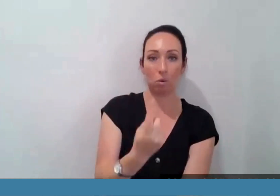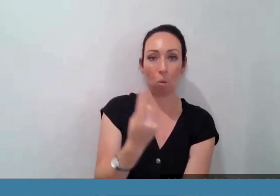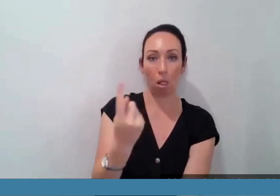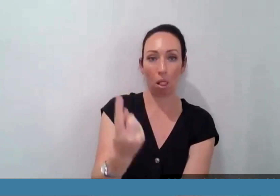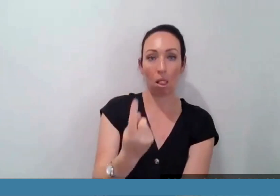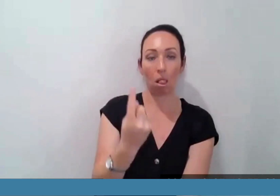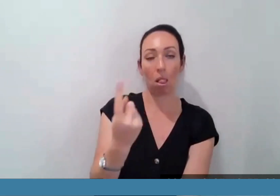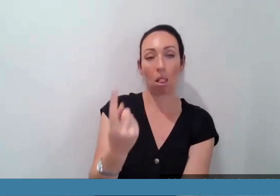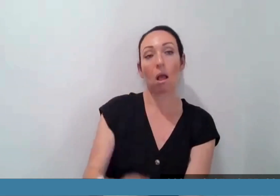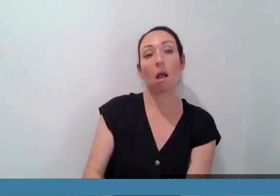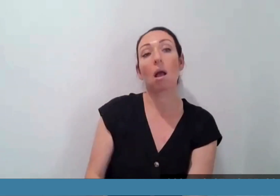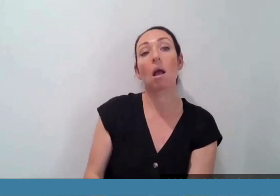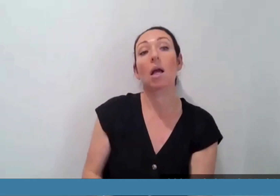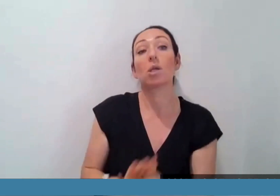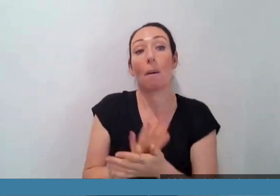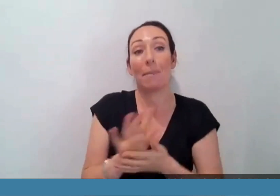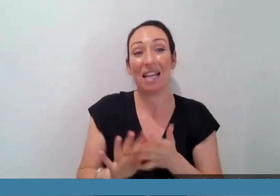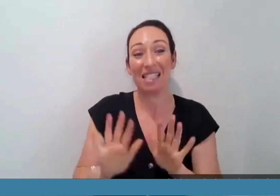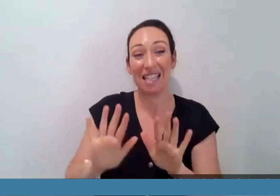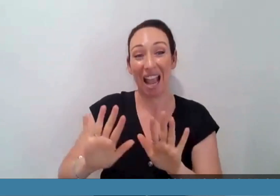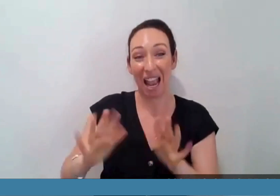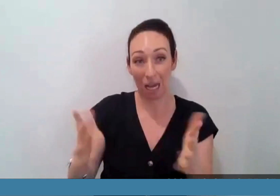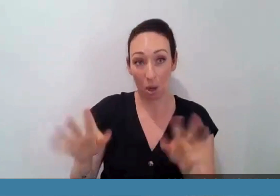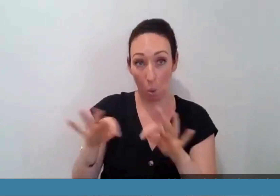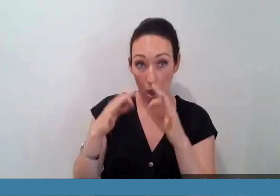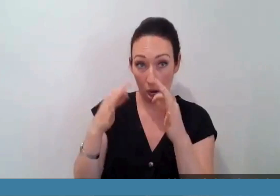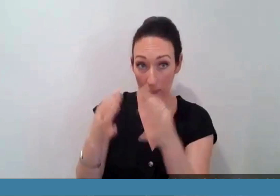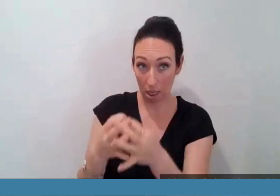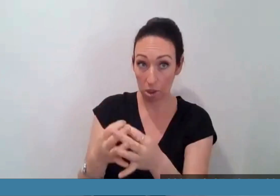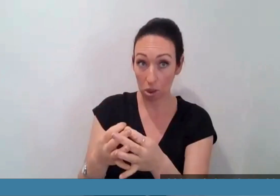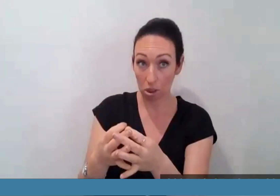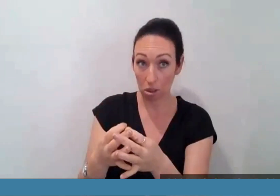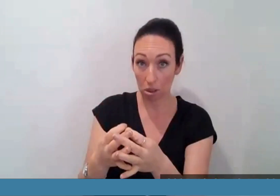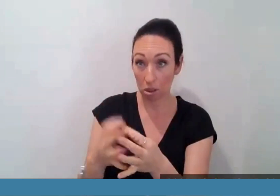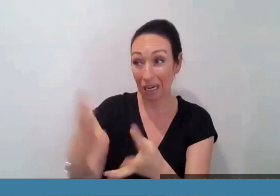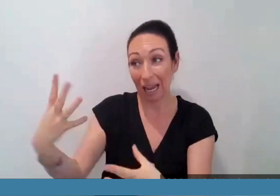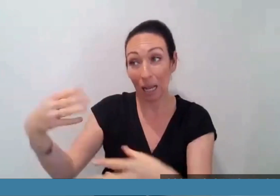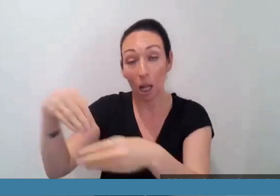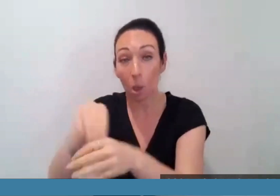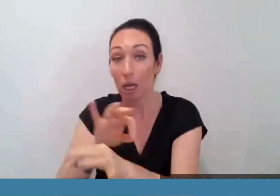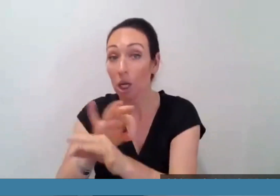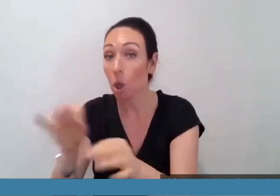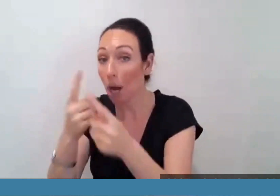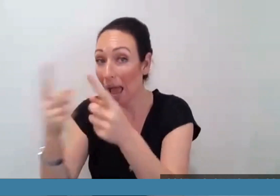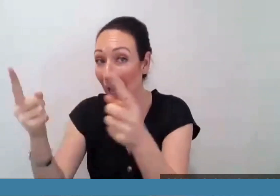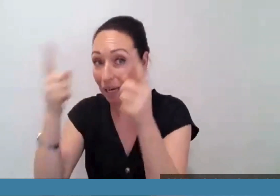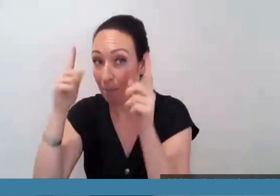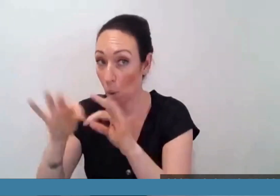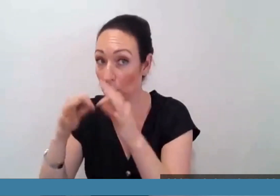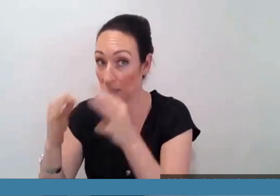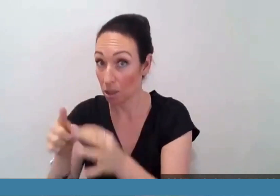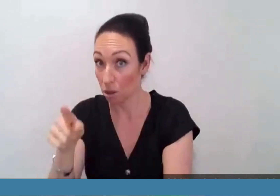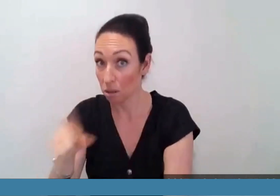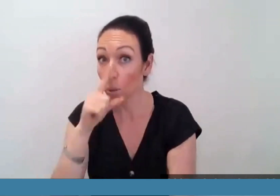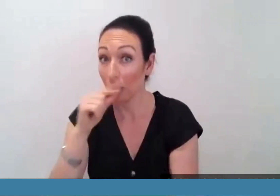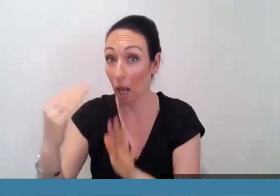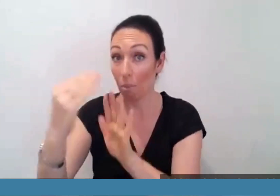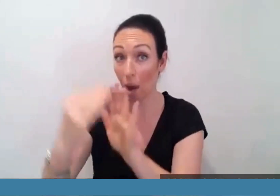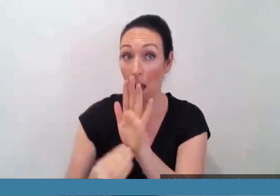So this means that any organisation, including non-academic organisations, can apply